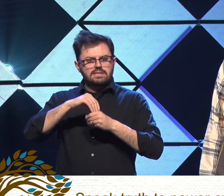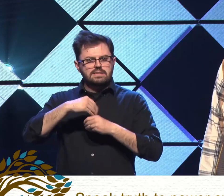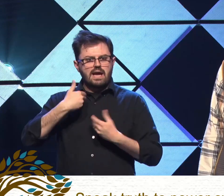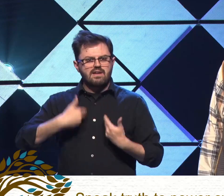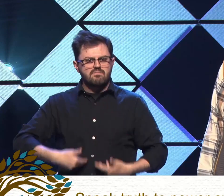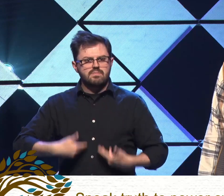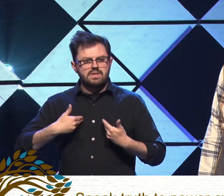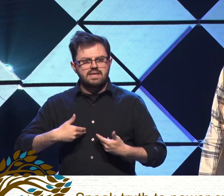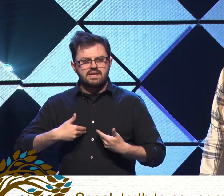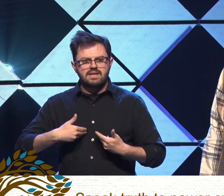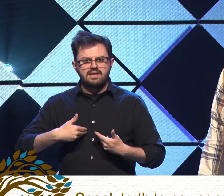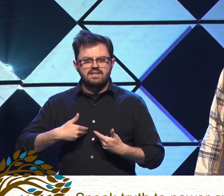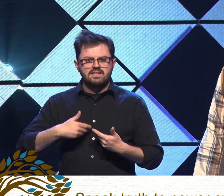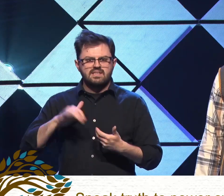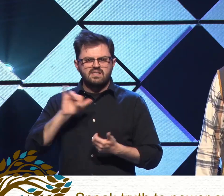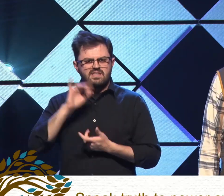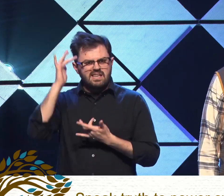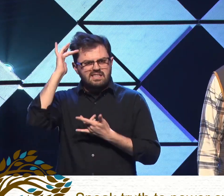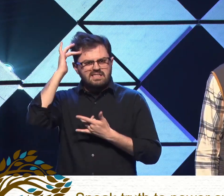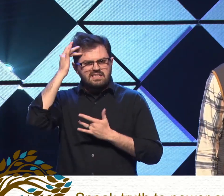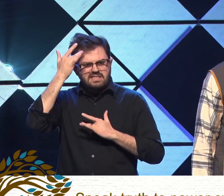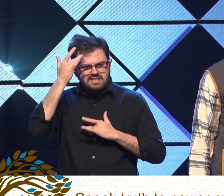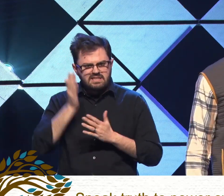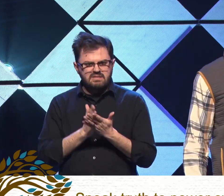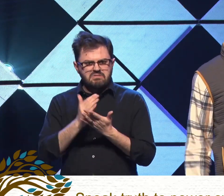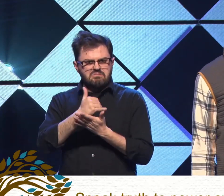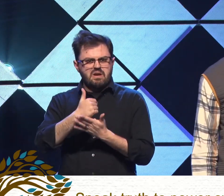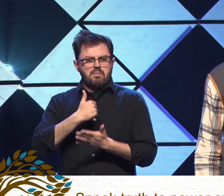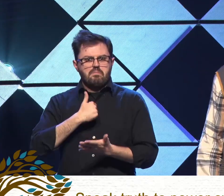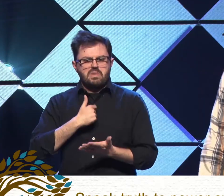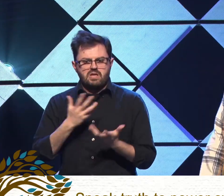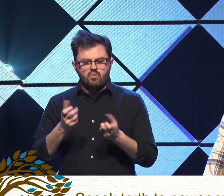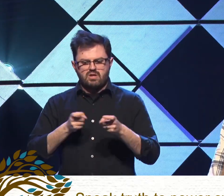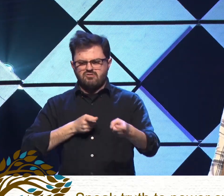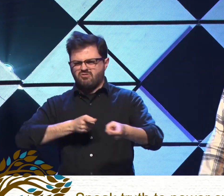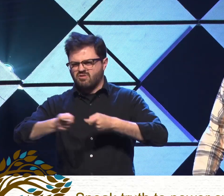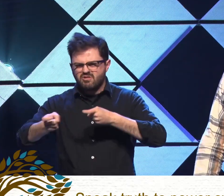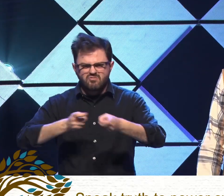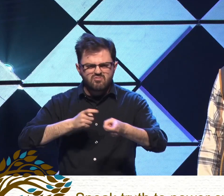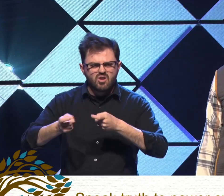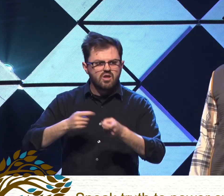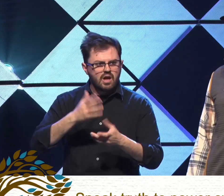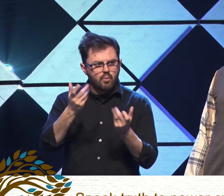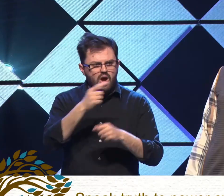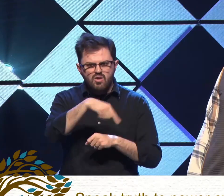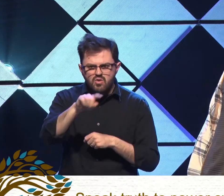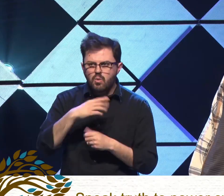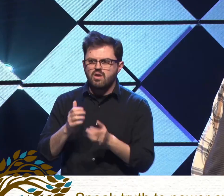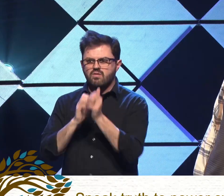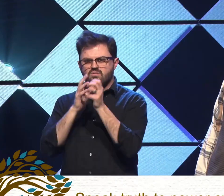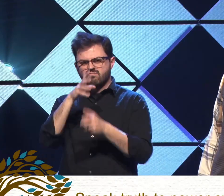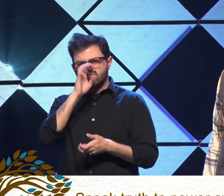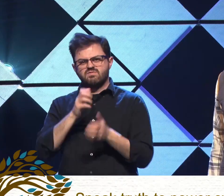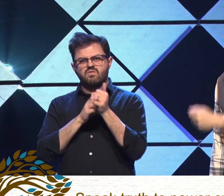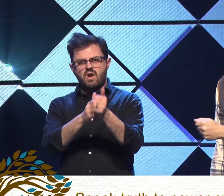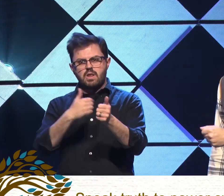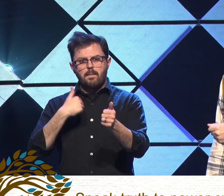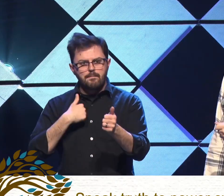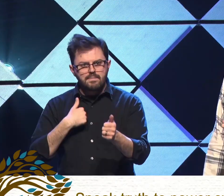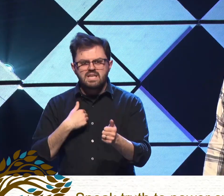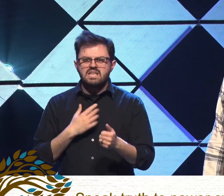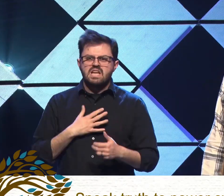this festering disease that wants me to be in charge and be right and get everybody to do what I want to say, that loves control and